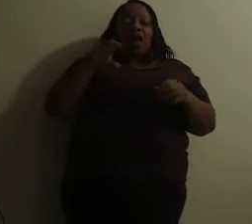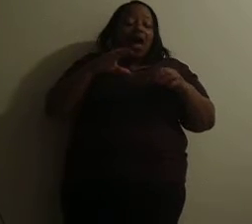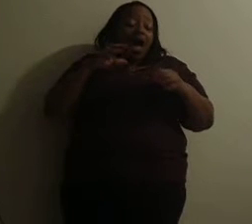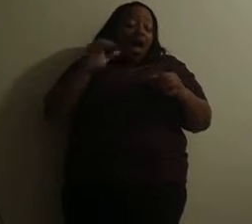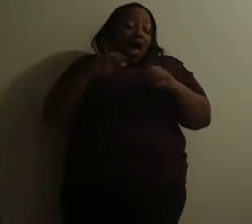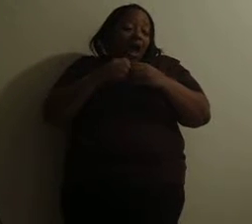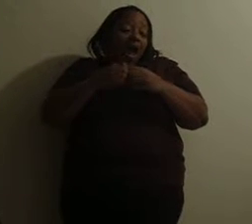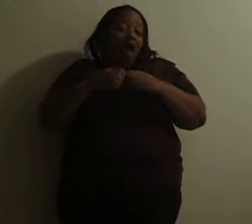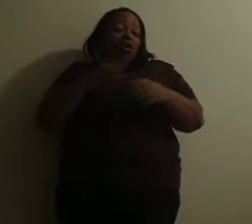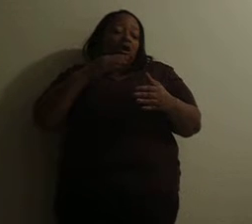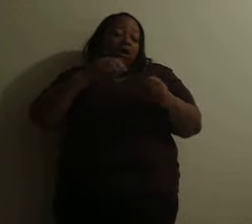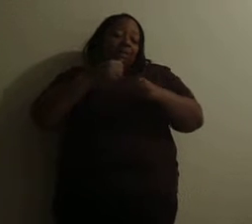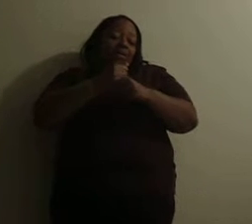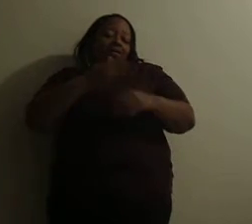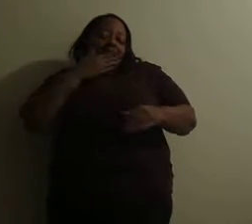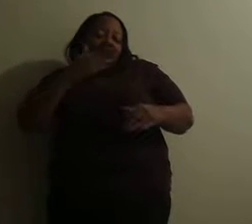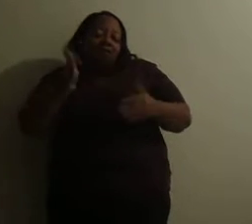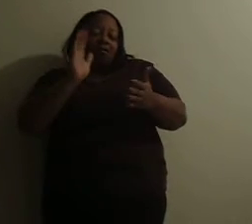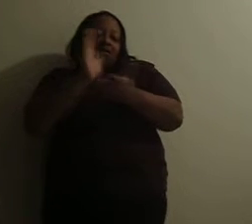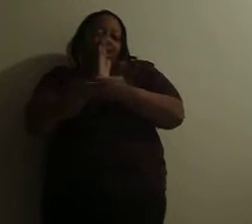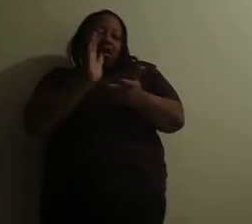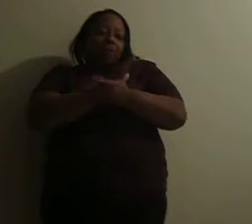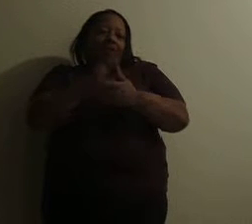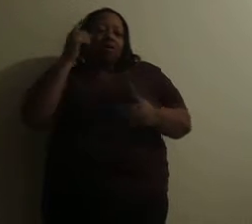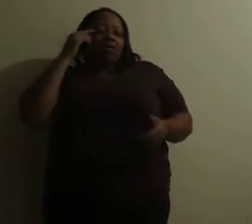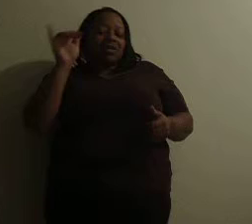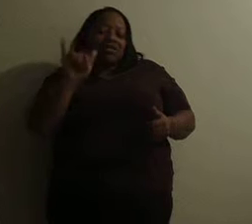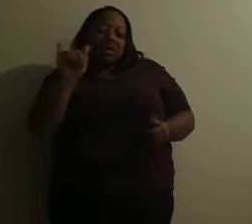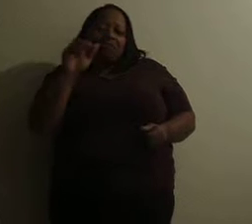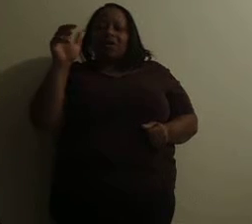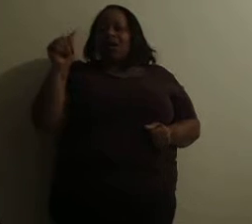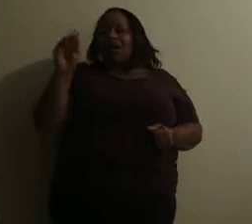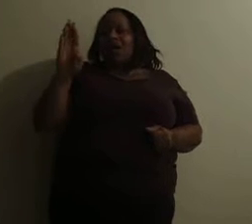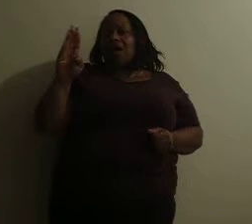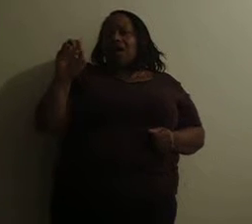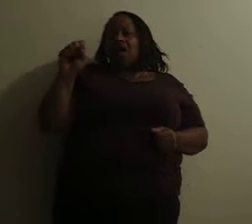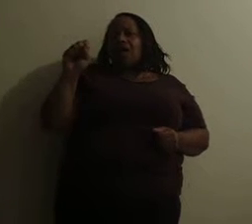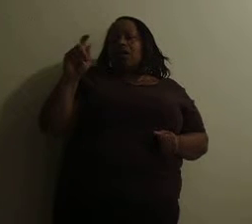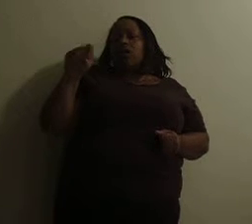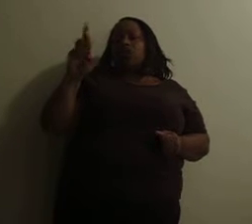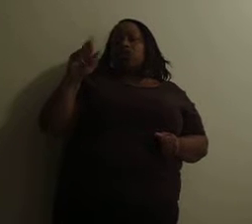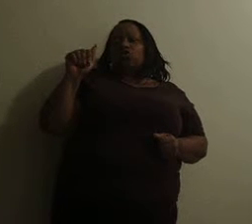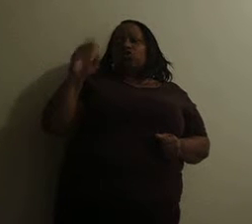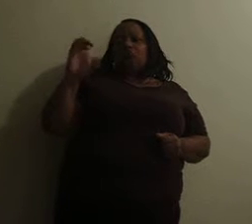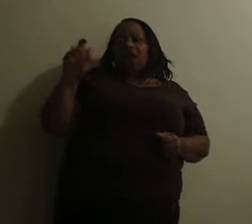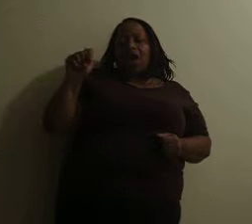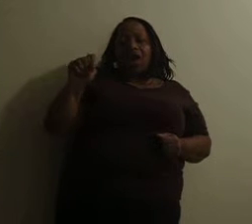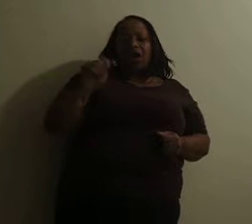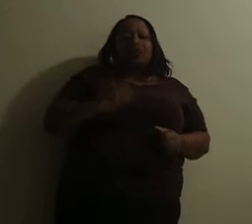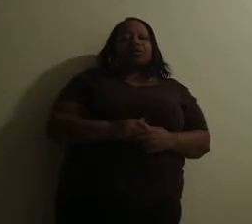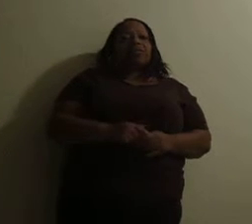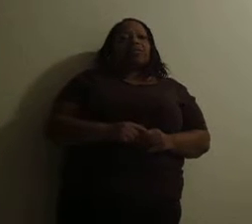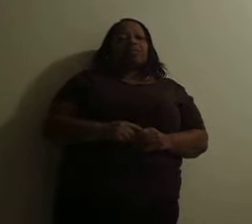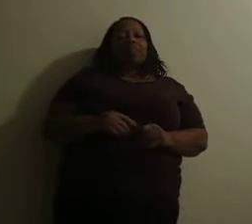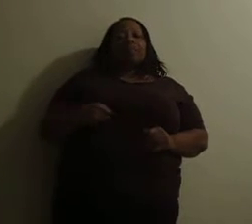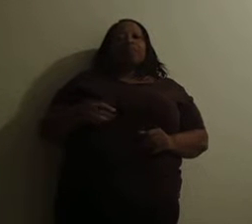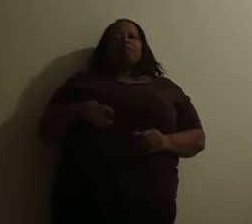an abstract, and the different sections of the paper, how it should be arranged. And they did this, like I said, for 5 different content